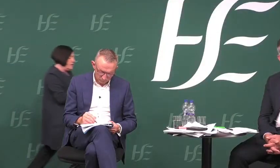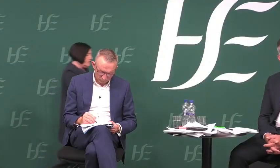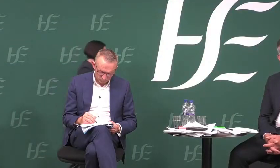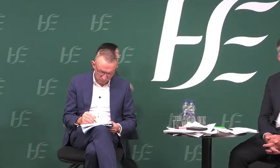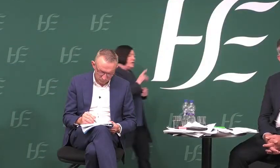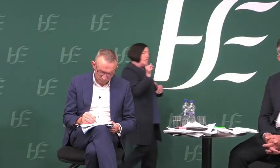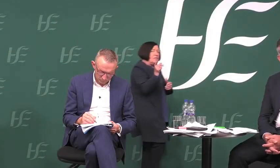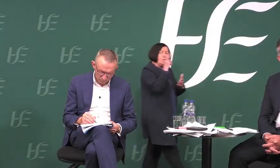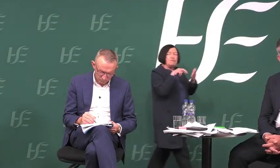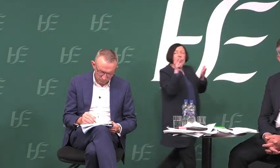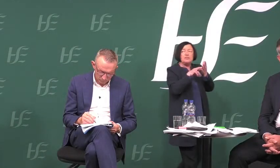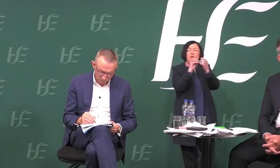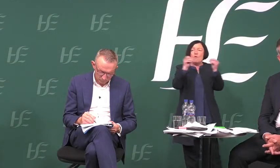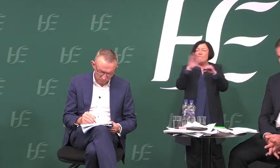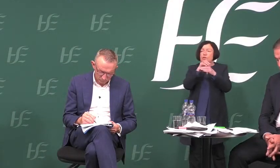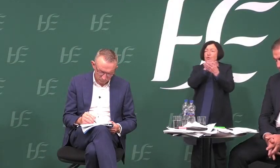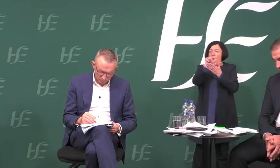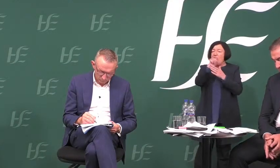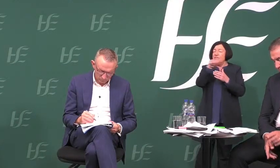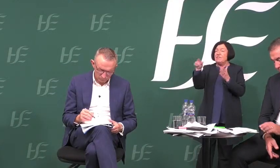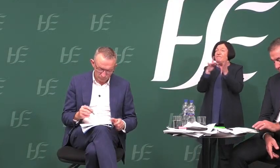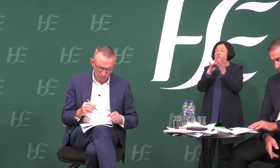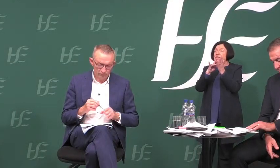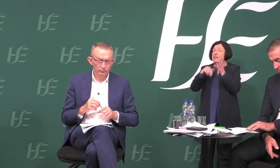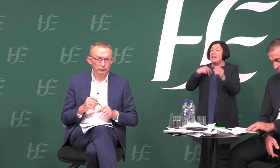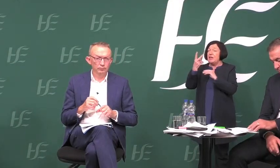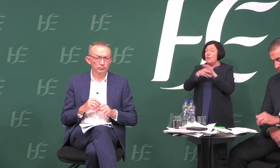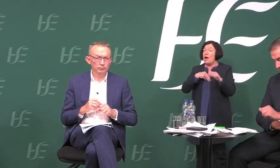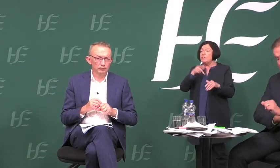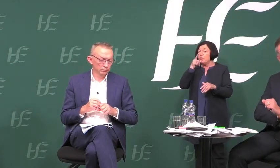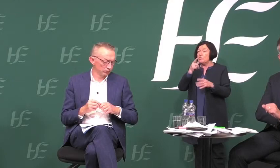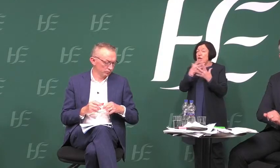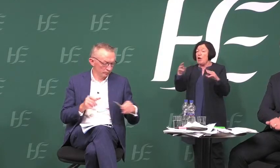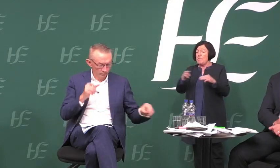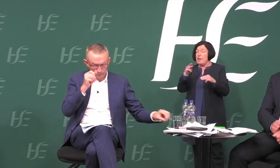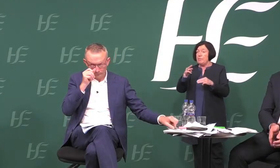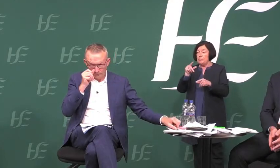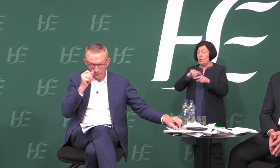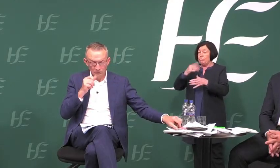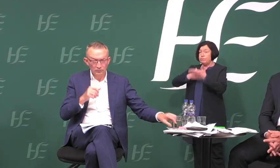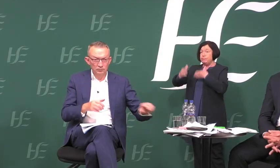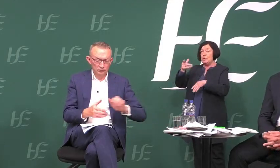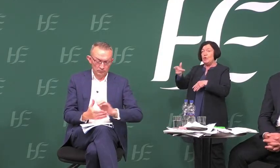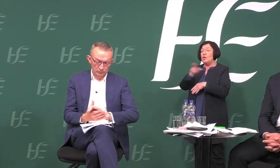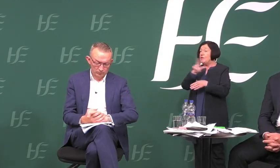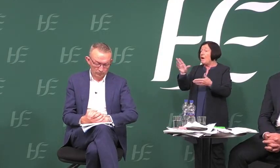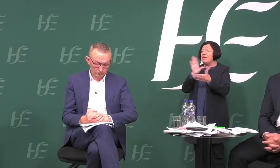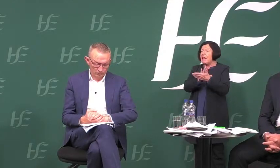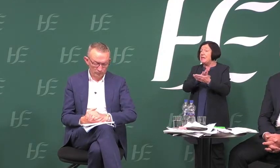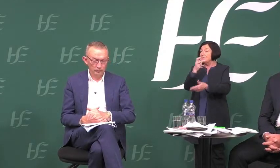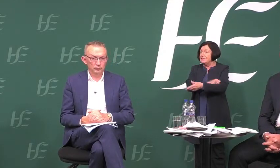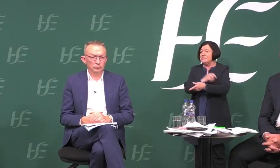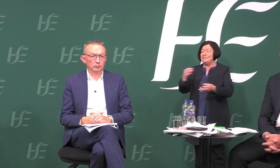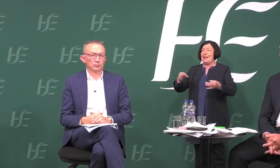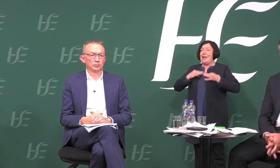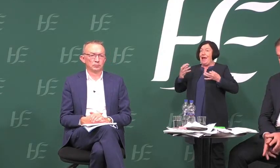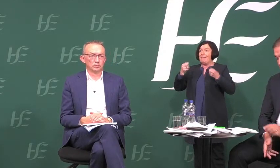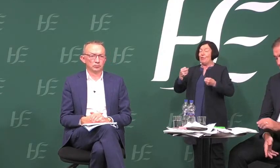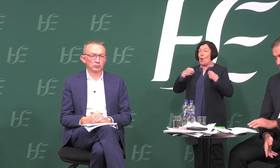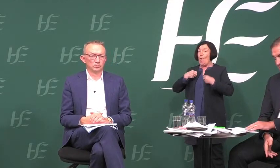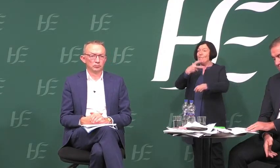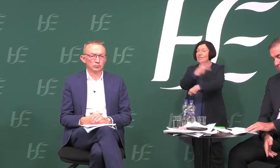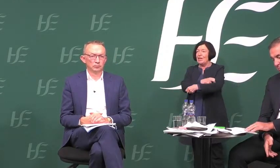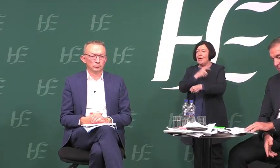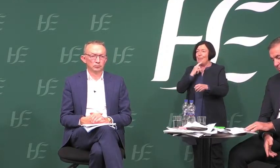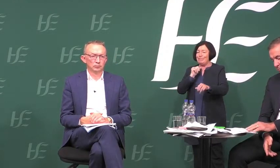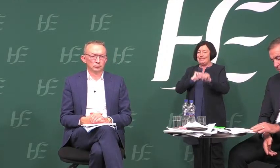for 12 to 15-year-olds. I know a lot of people that have spoken to me who aren't anti-vaxxers, who are delighted to get their own vaccine, but who